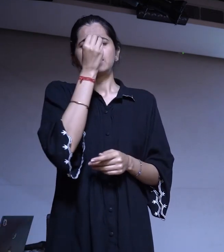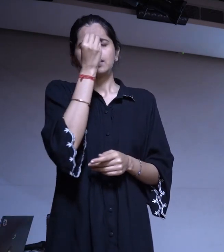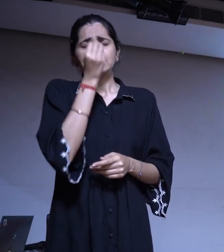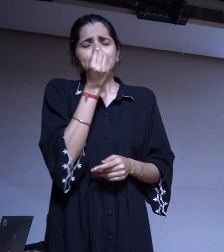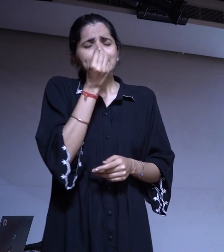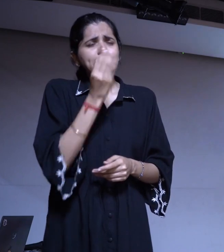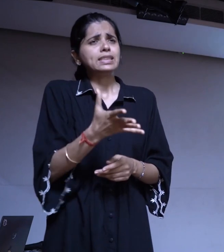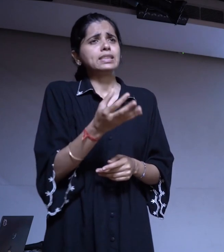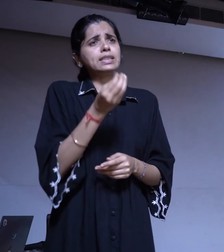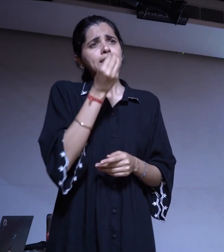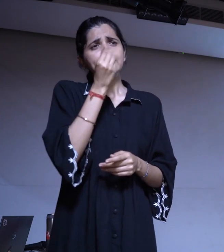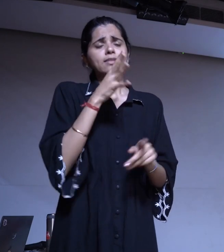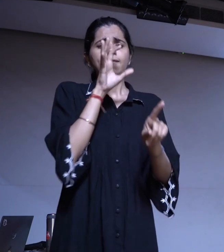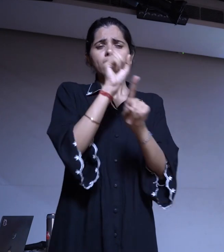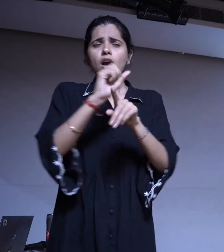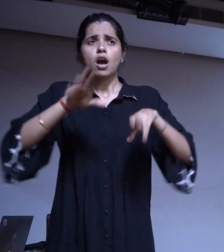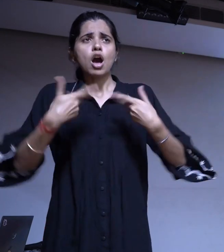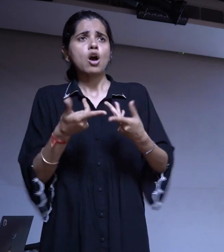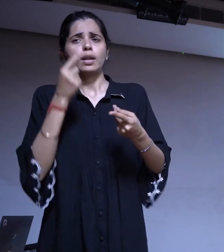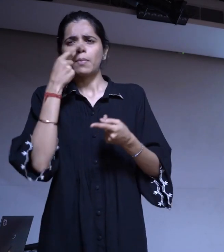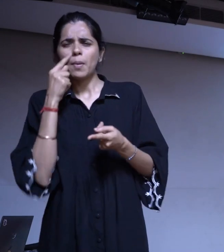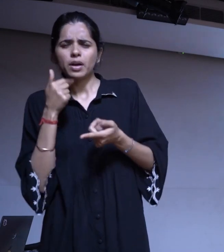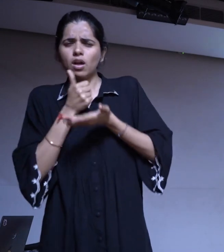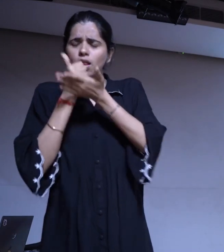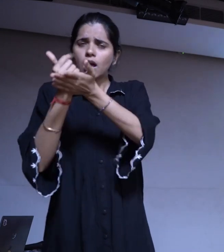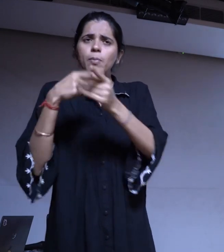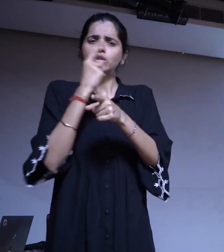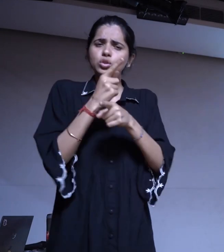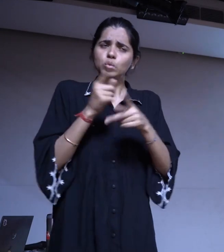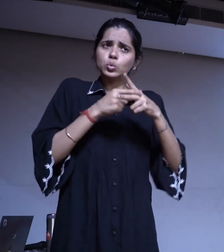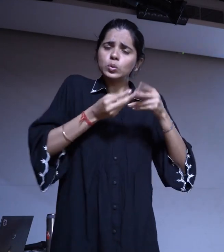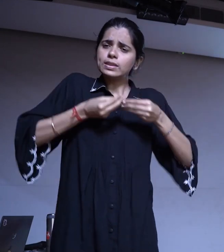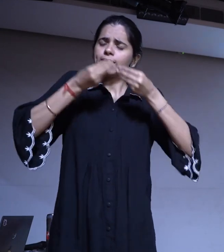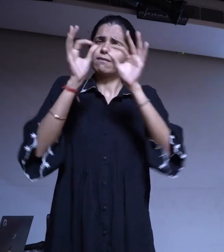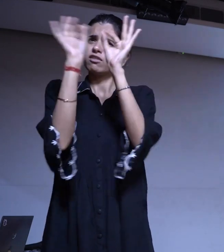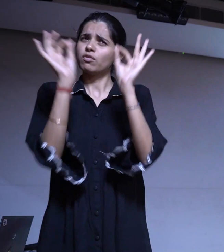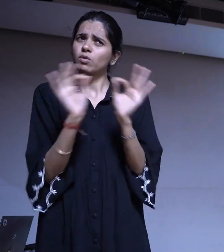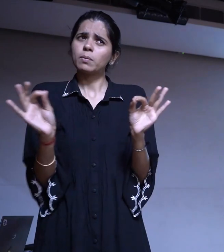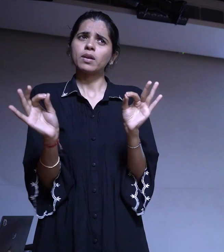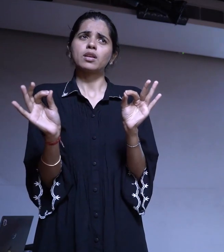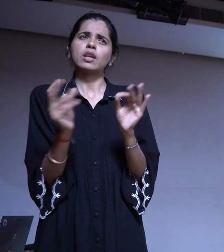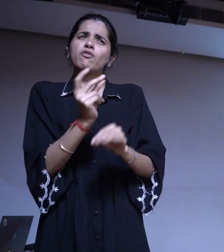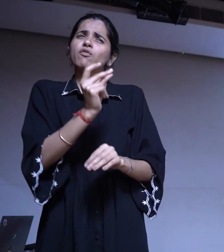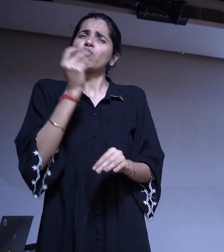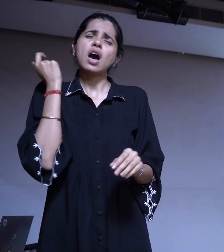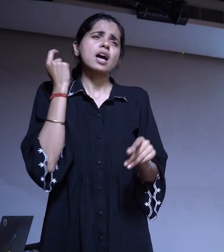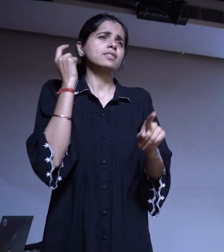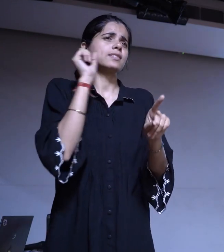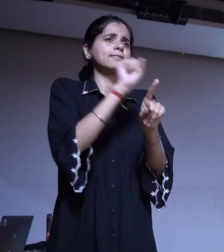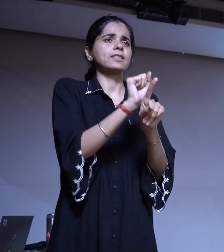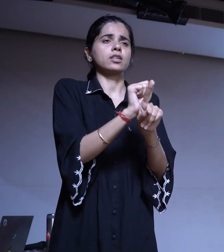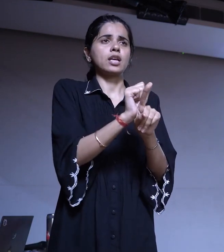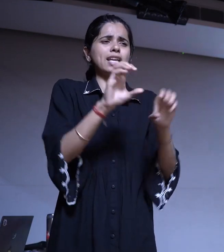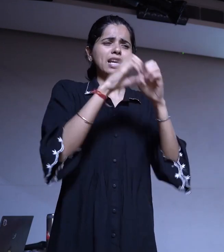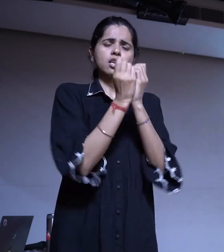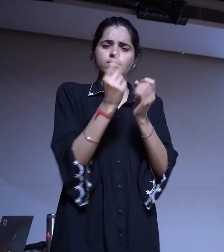implement and could provide a parent or a teacher a tool to attempt remediation right away